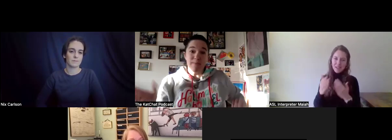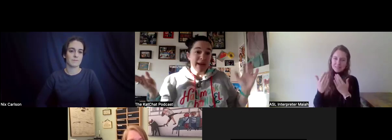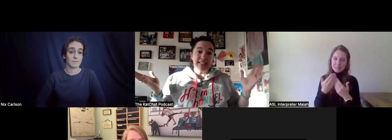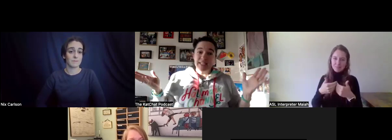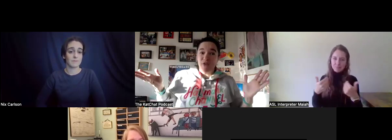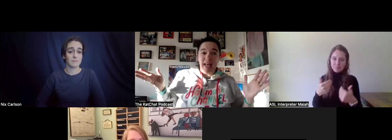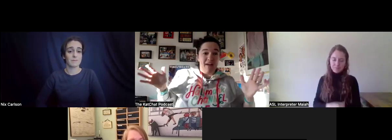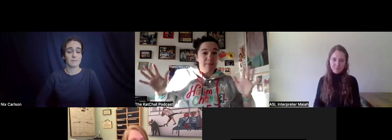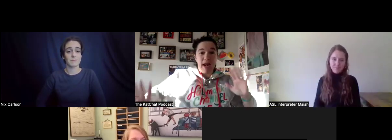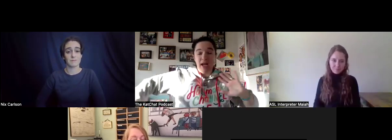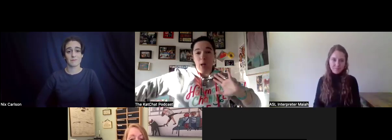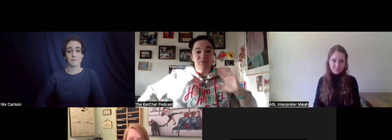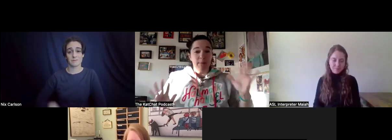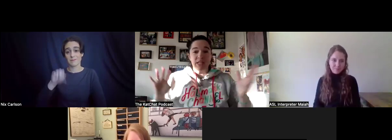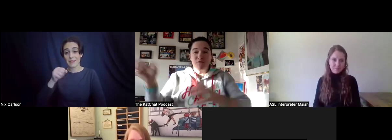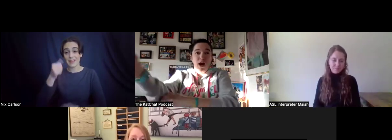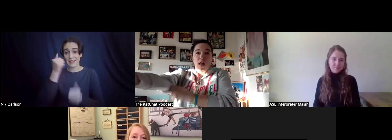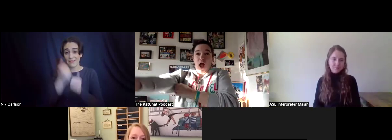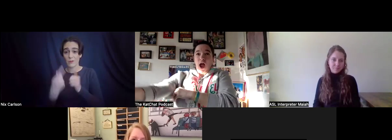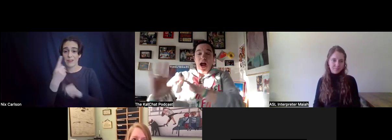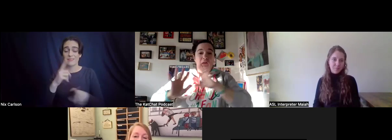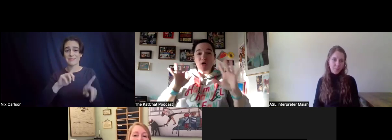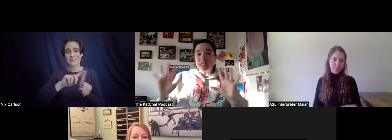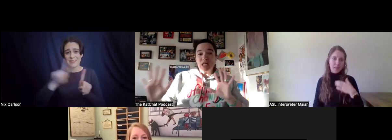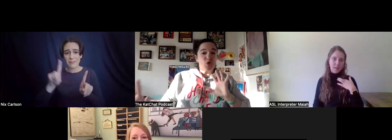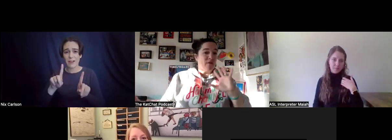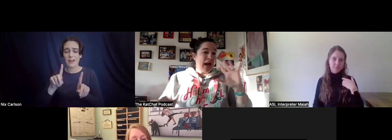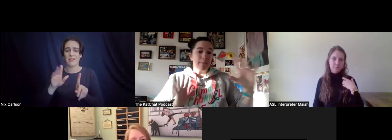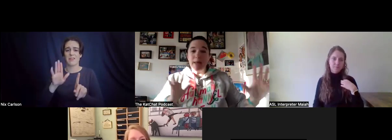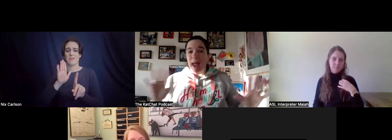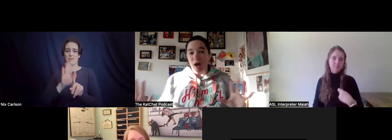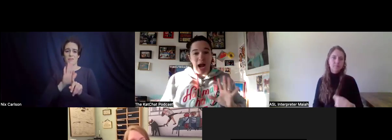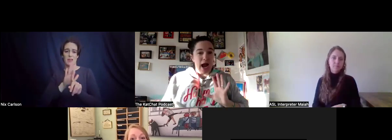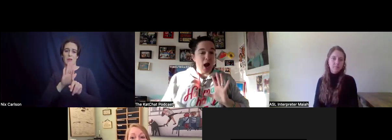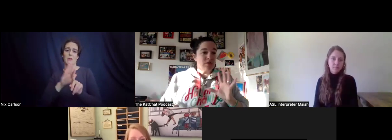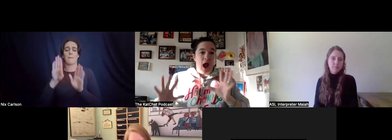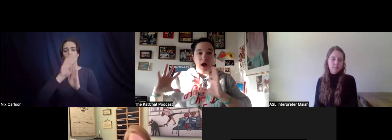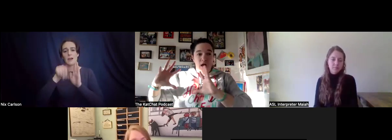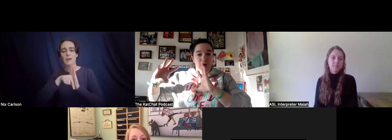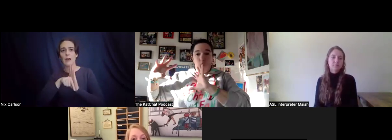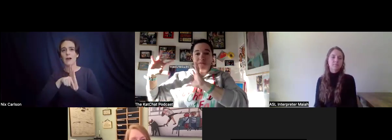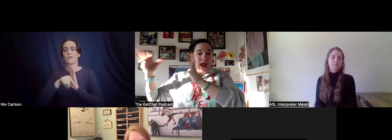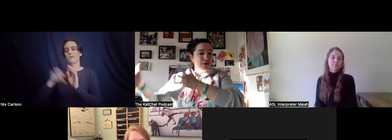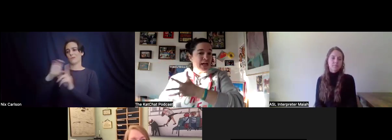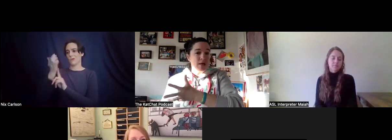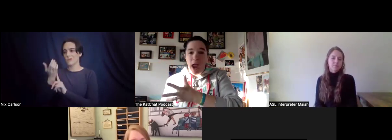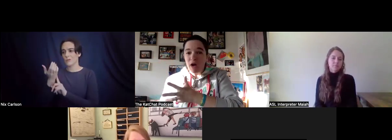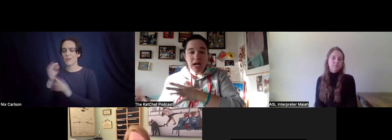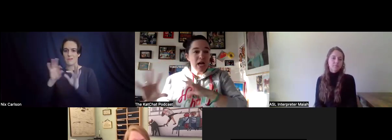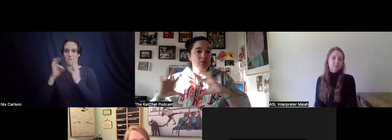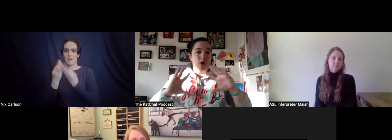Yeah, everybody's different and everybody comes from a different heritage or family background. Like we have